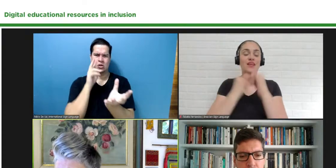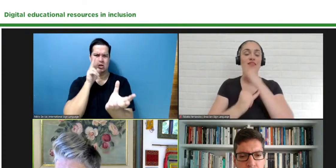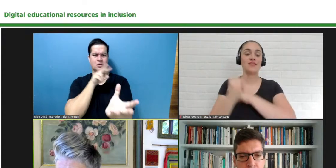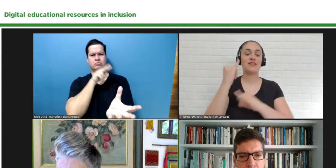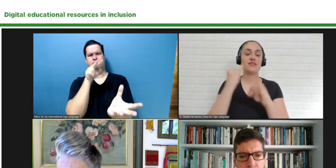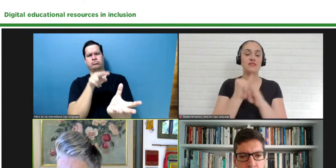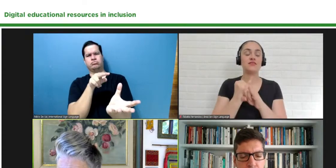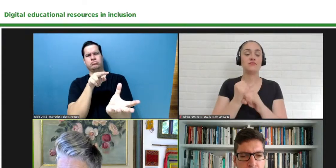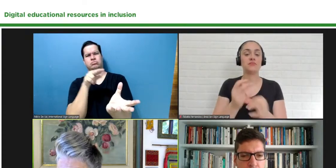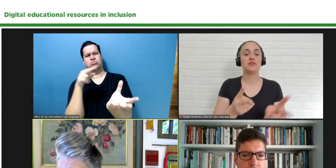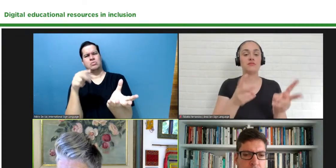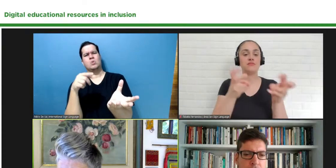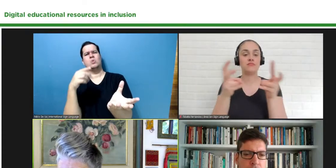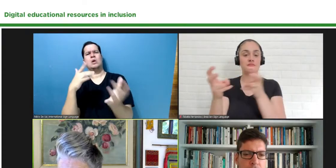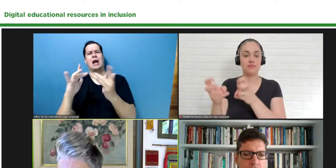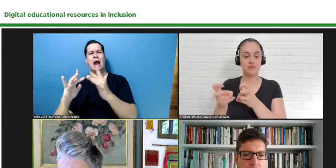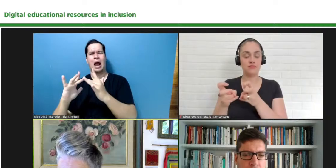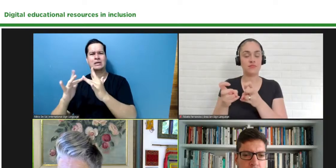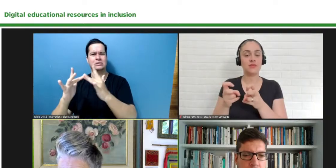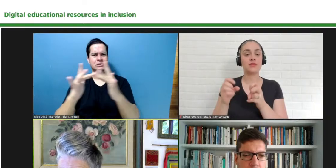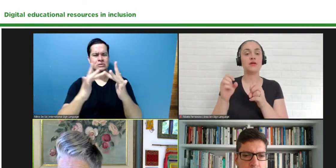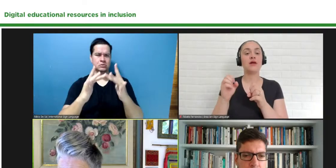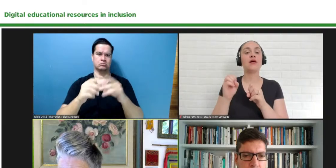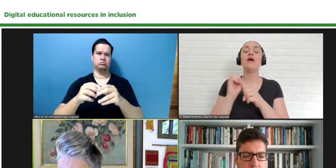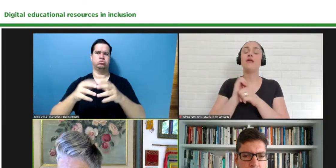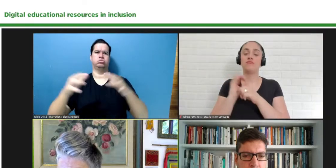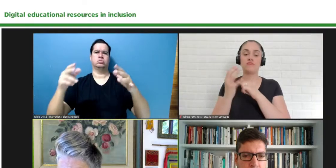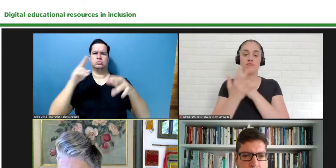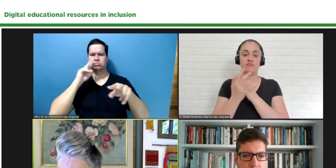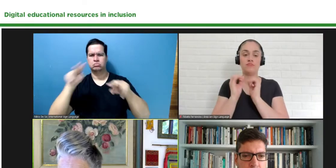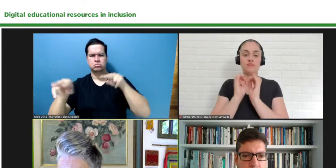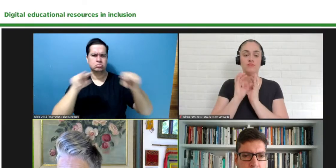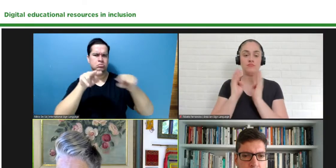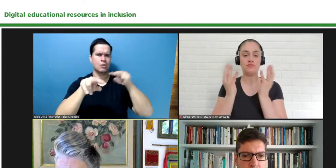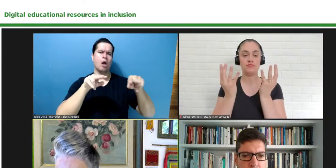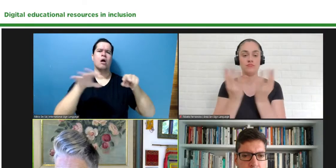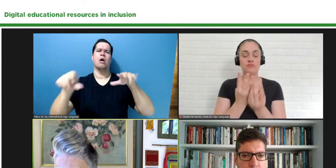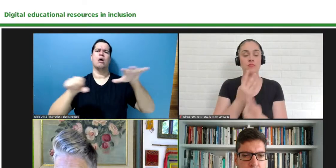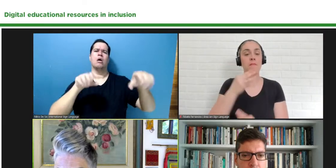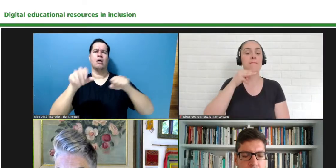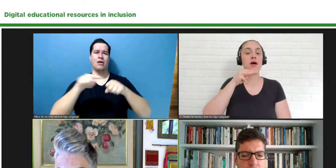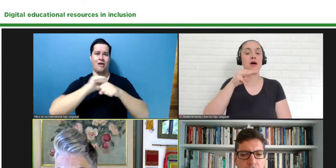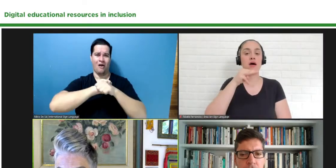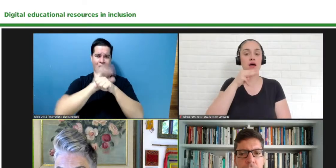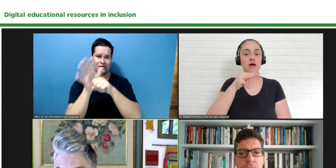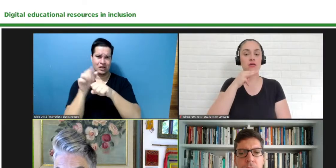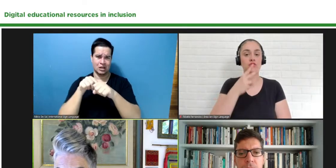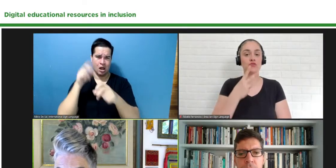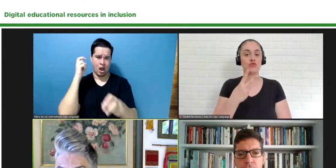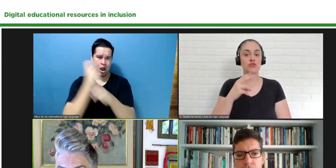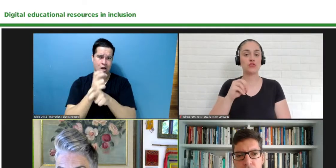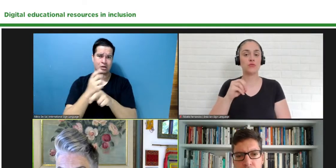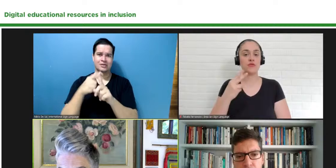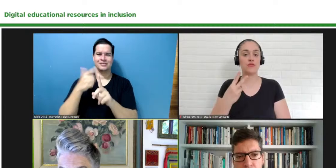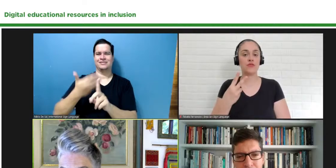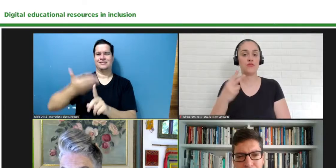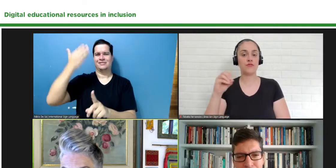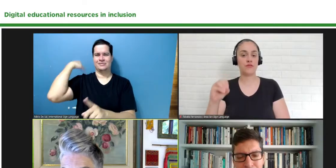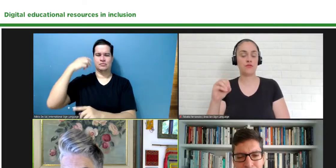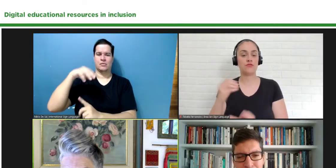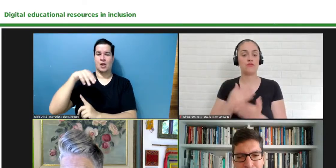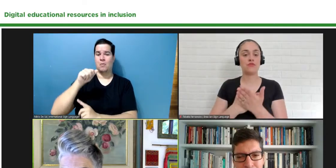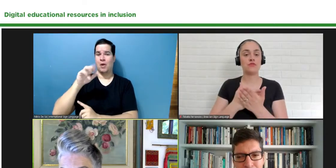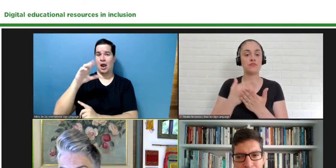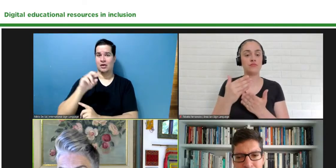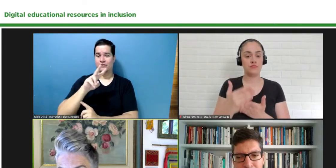the beginning of the pandemic in March 2020, when the flow of information abruptly migrated